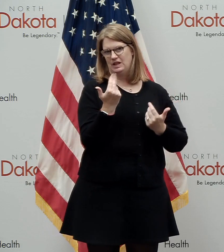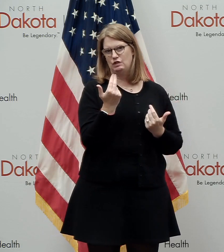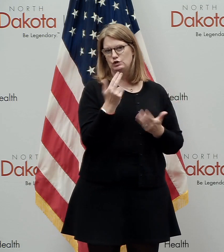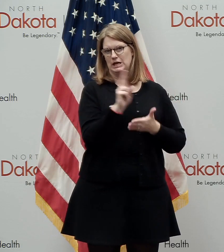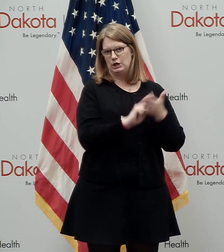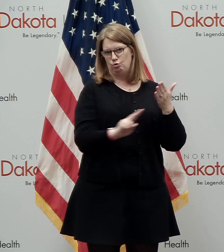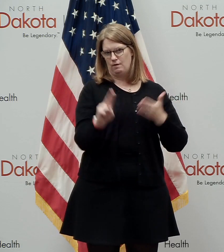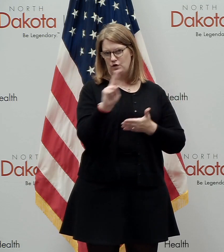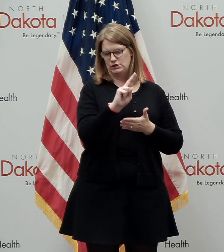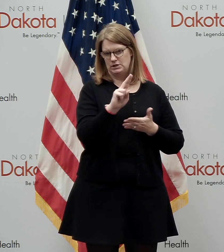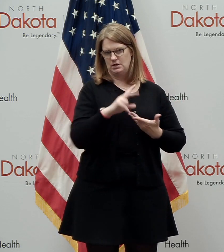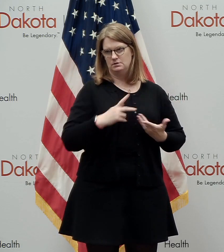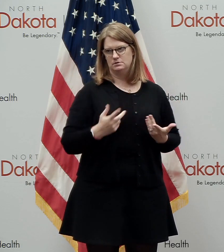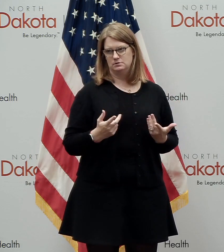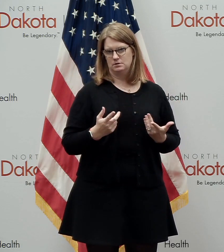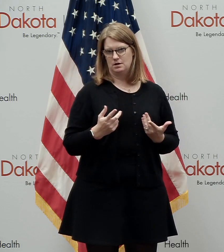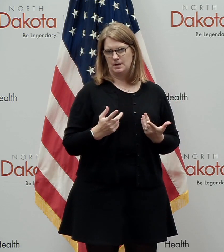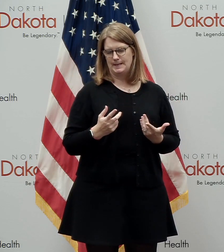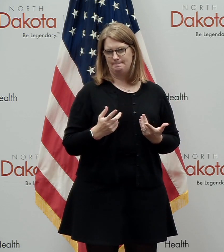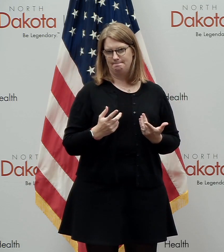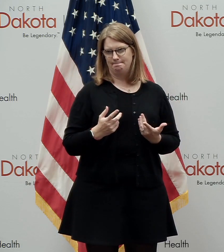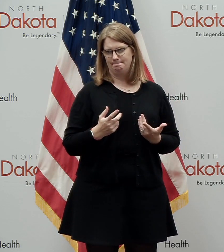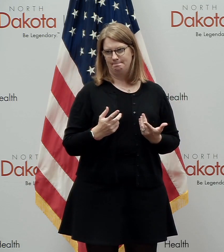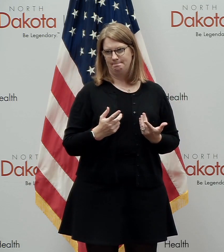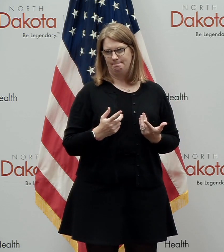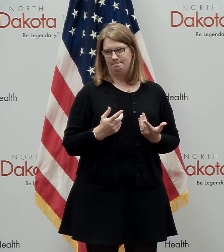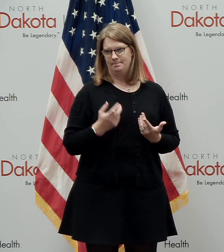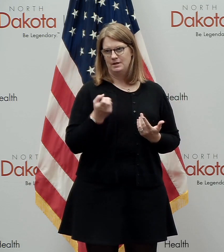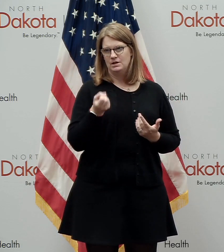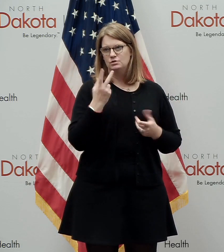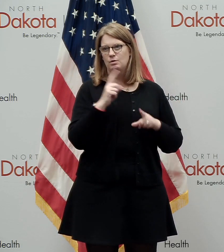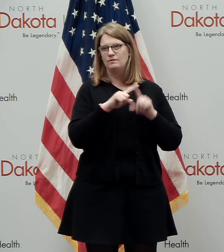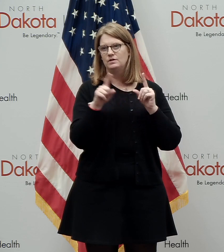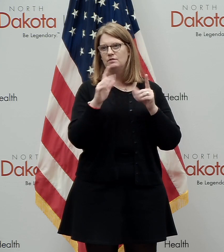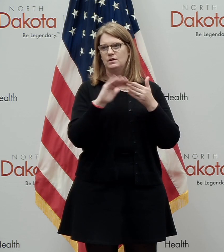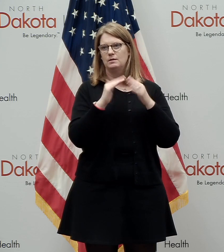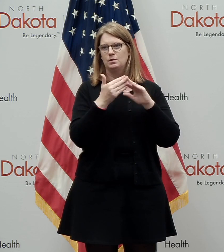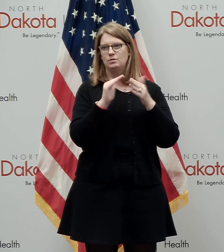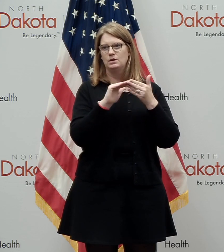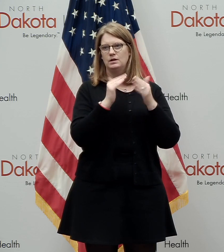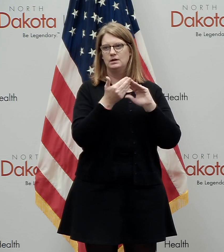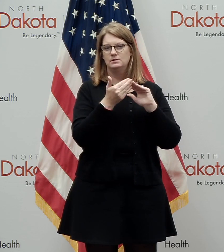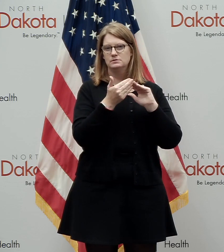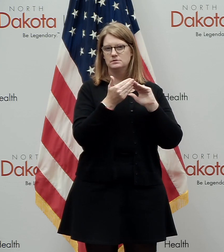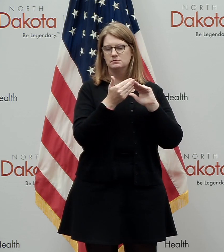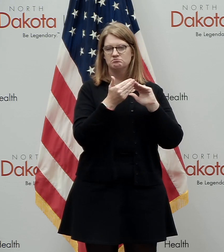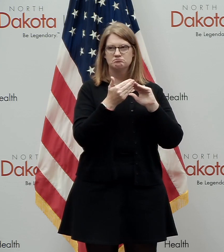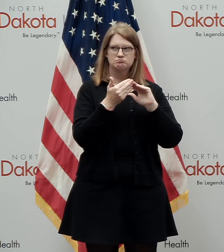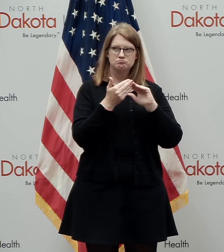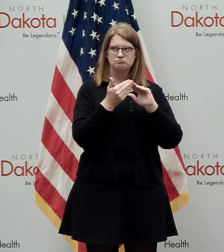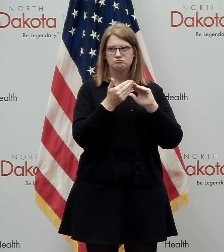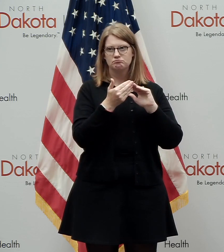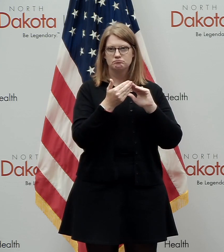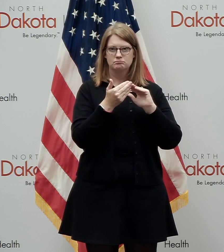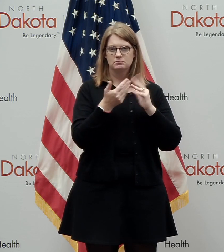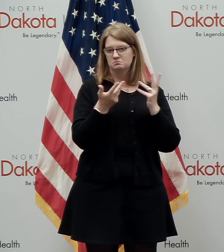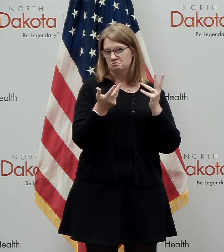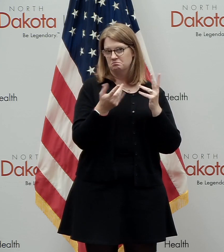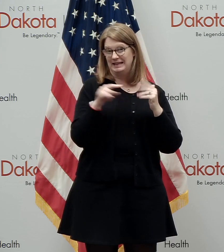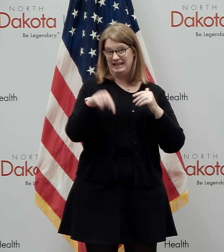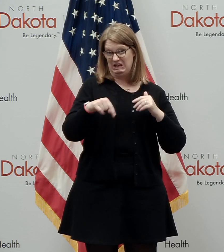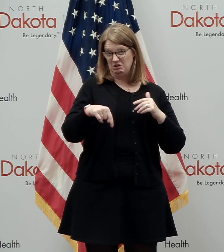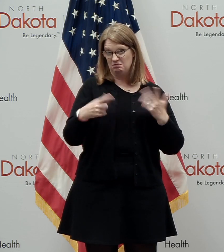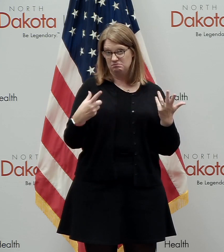13 universities. They're in 12 different communities. I think, again, there's an opportunity